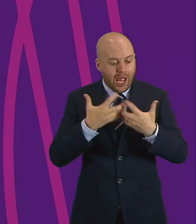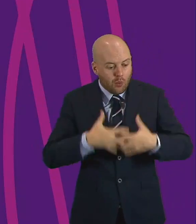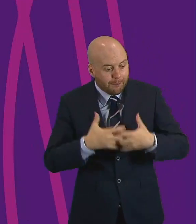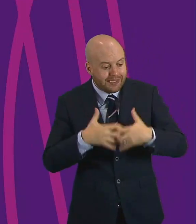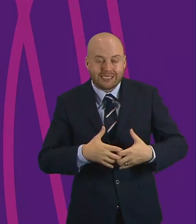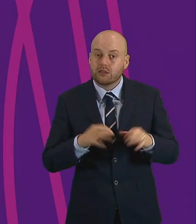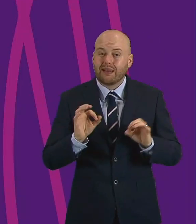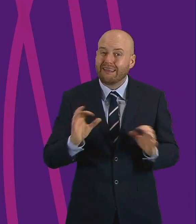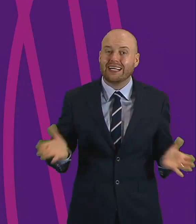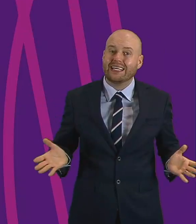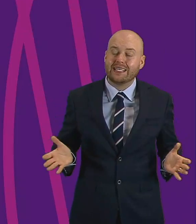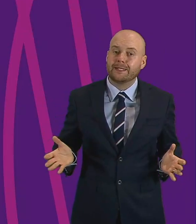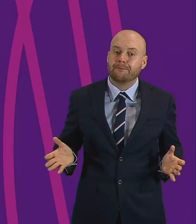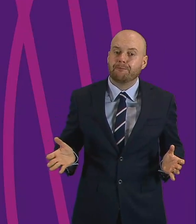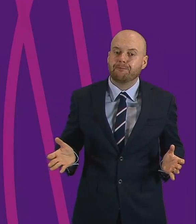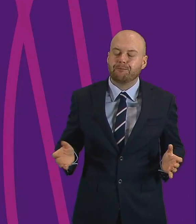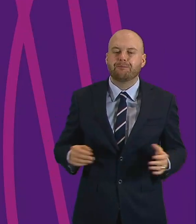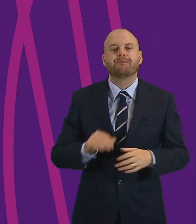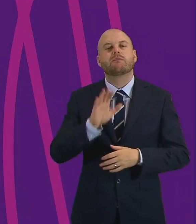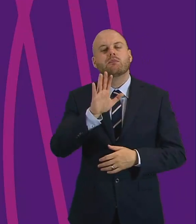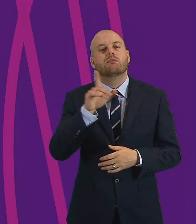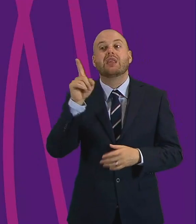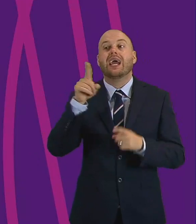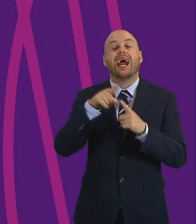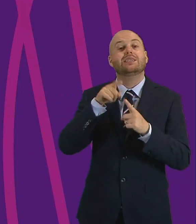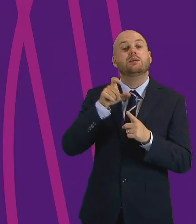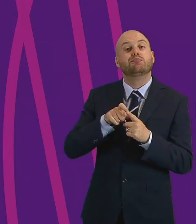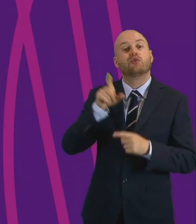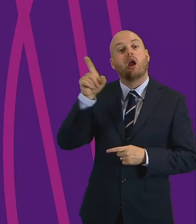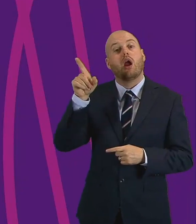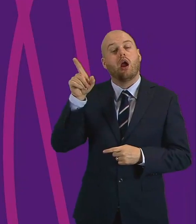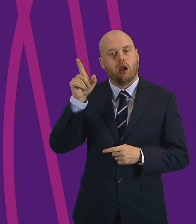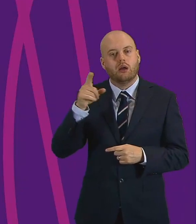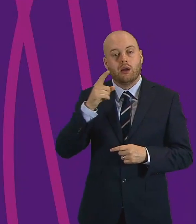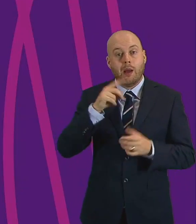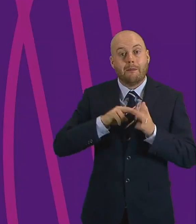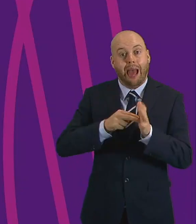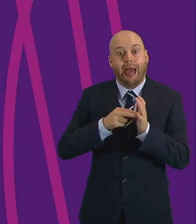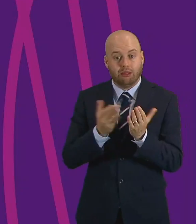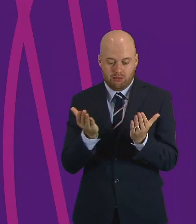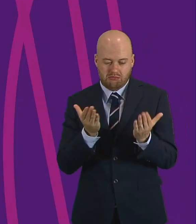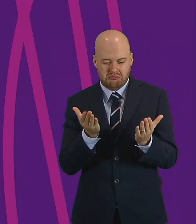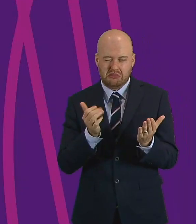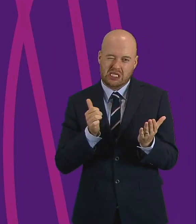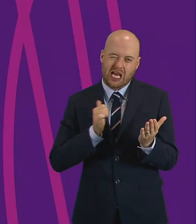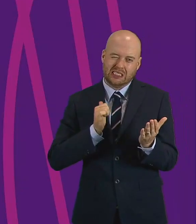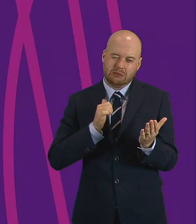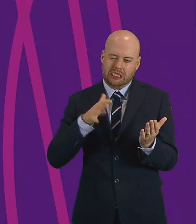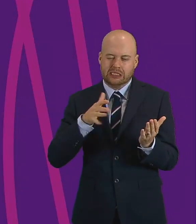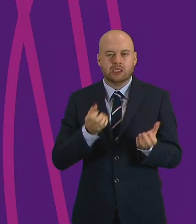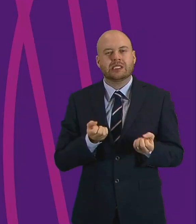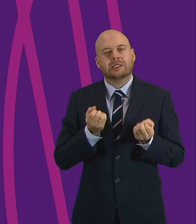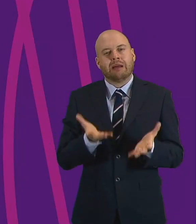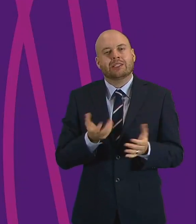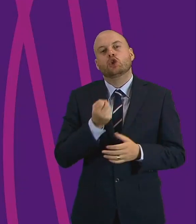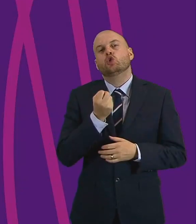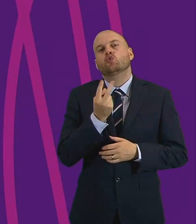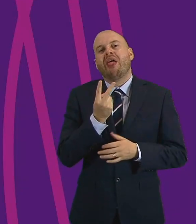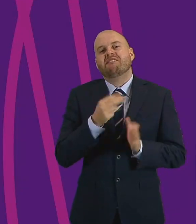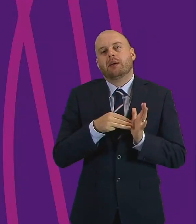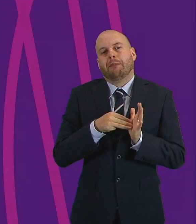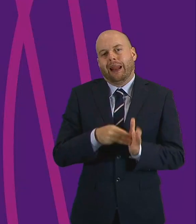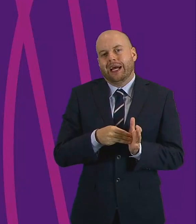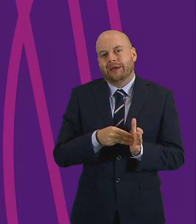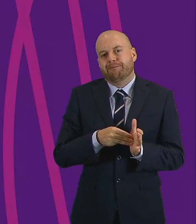Edinburgh alone, the current plans that they are looking at are estimated to cost £12 million. But I also understand